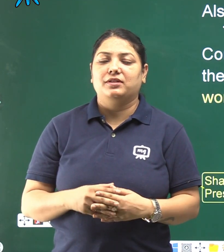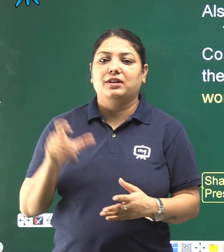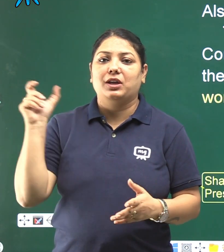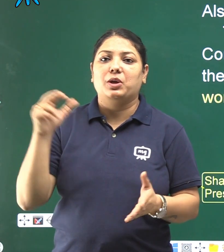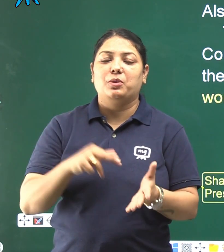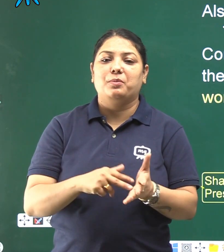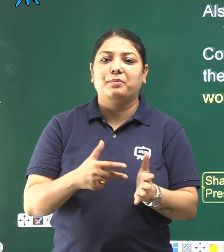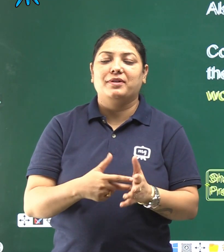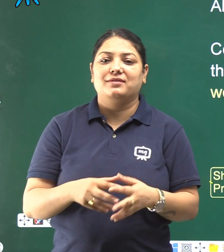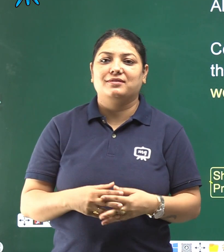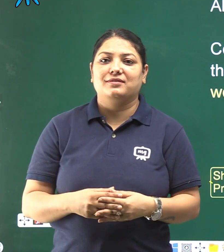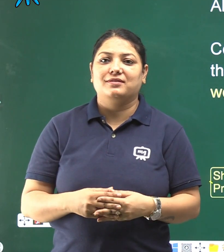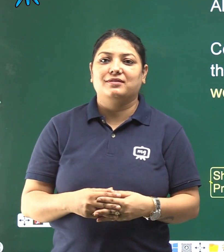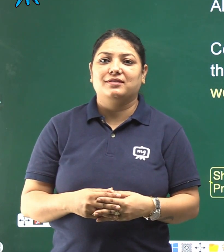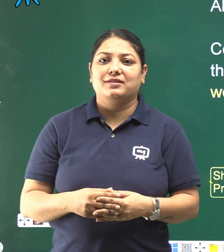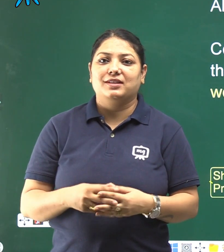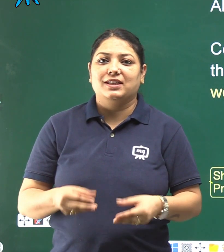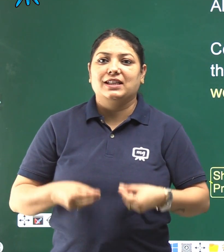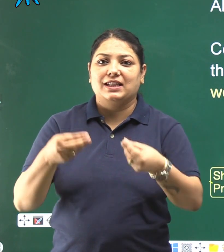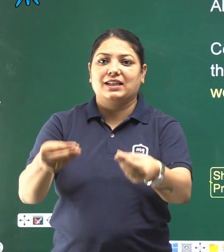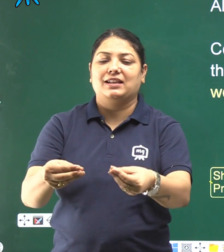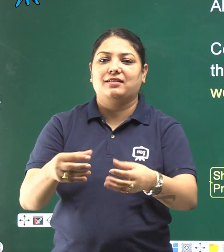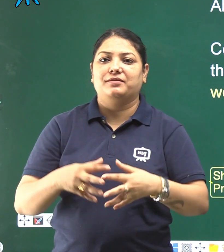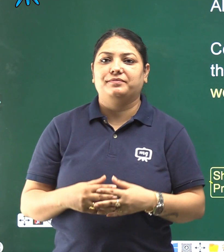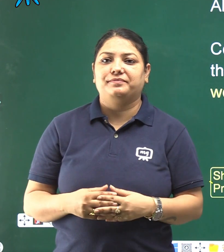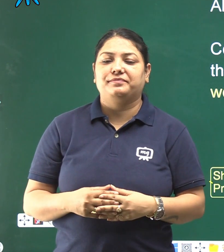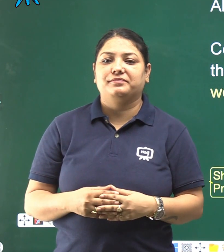Give means dena.